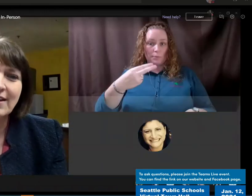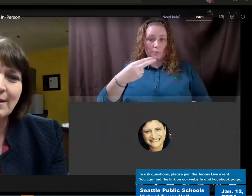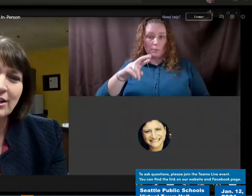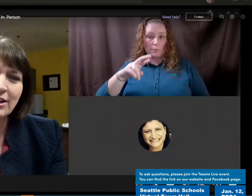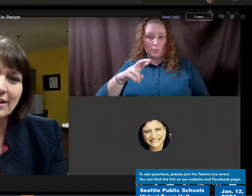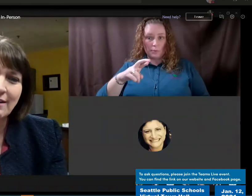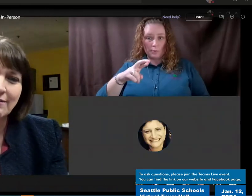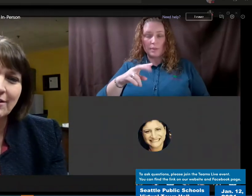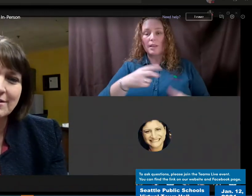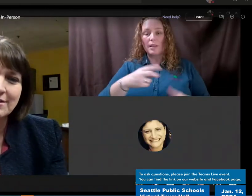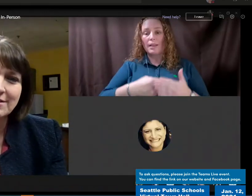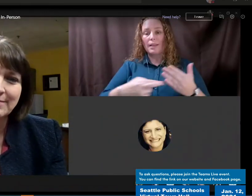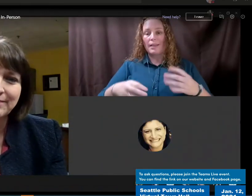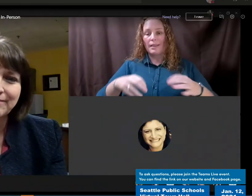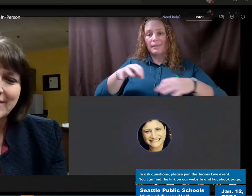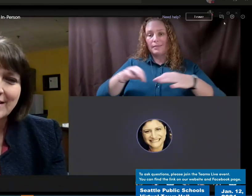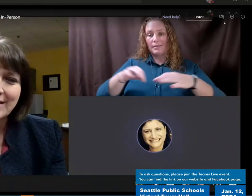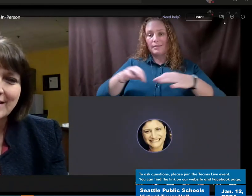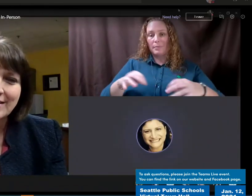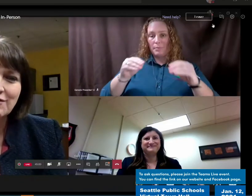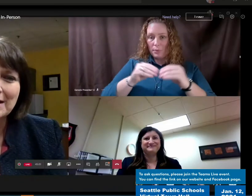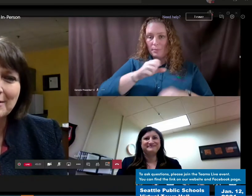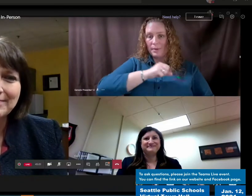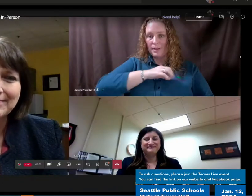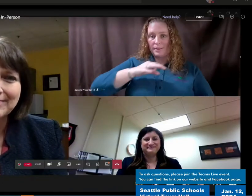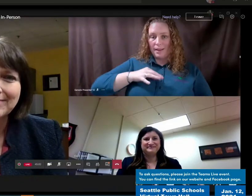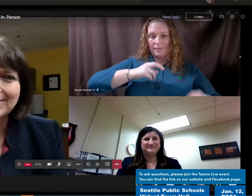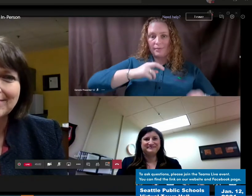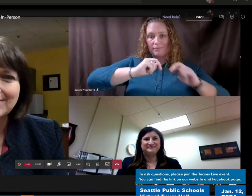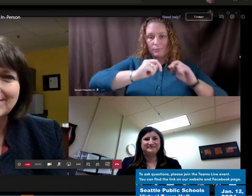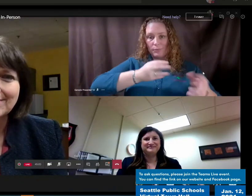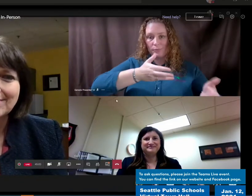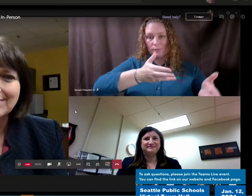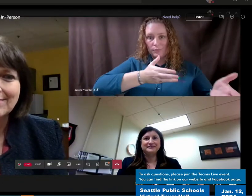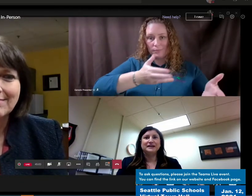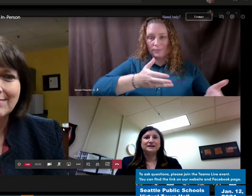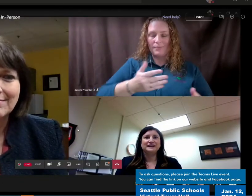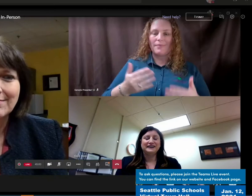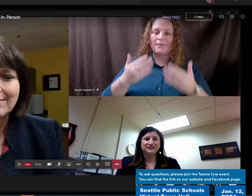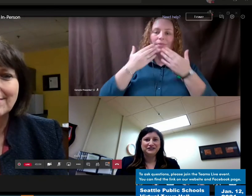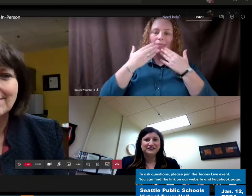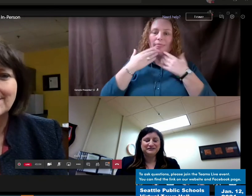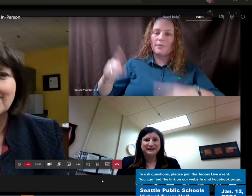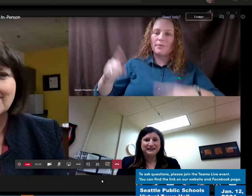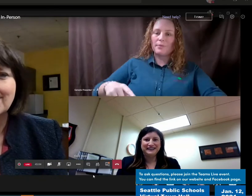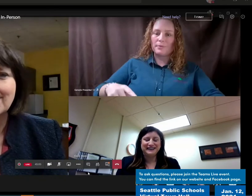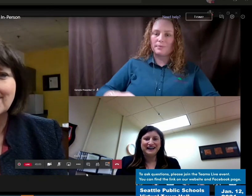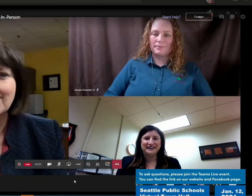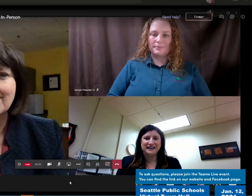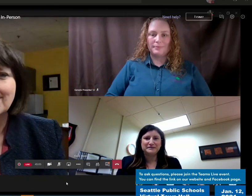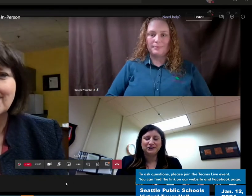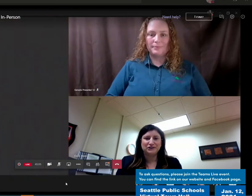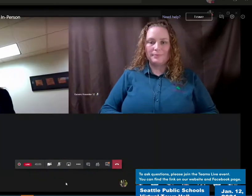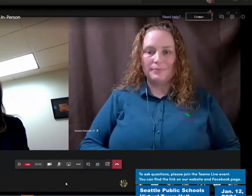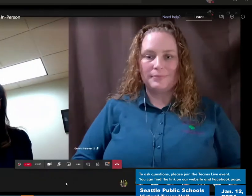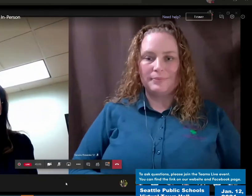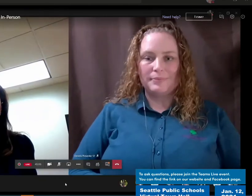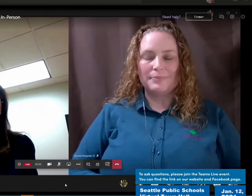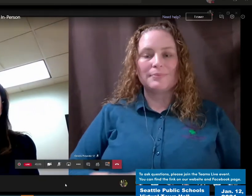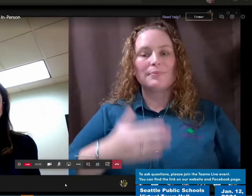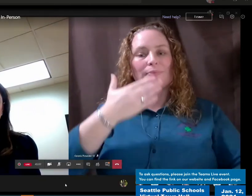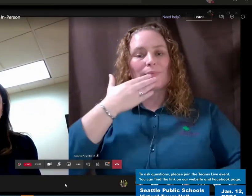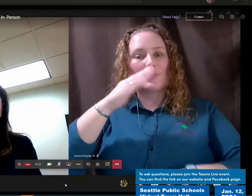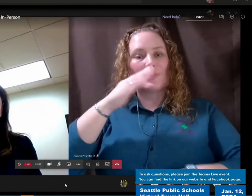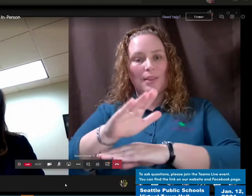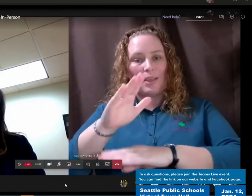staffing and bargaining efforts. Thanks for being here. Good afternoon, everybody. I am Clover Codd, the Chief